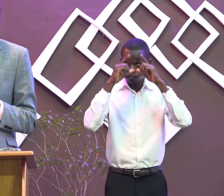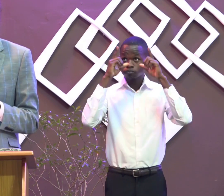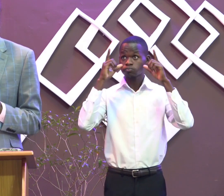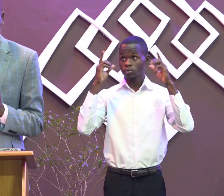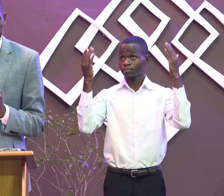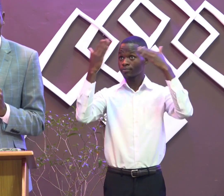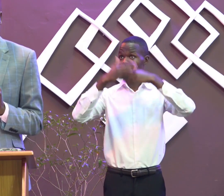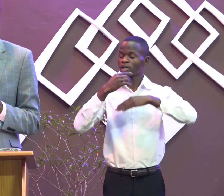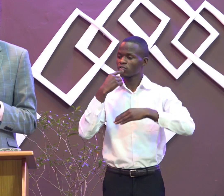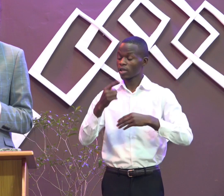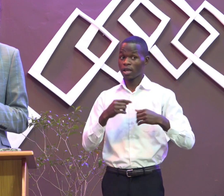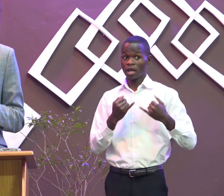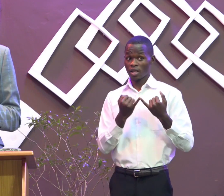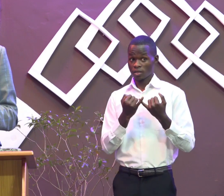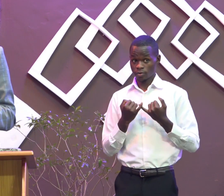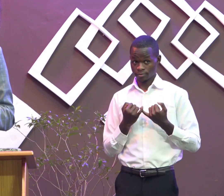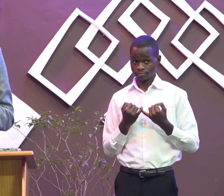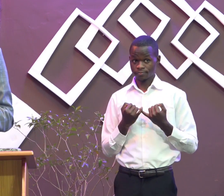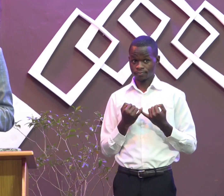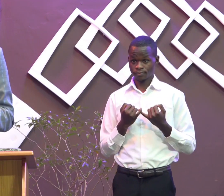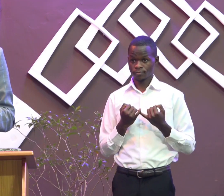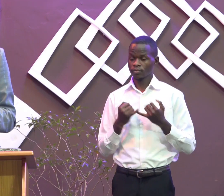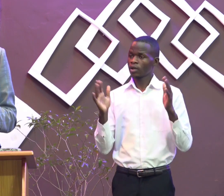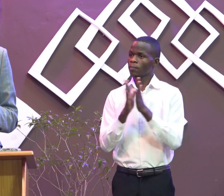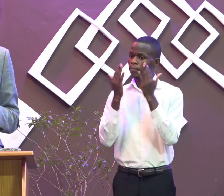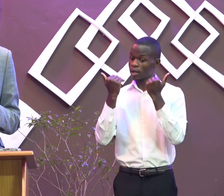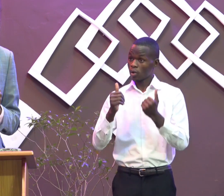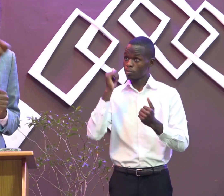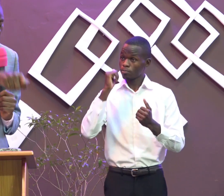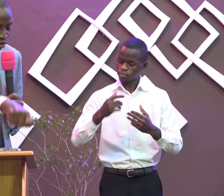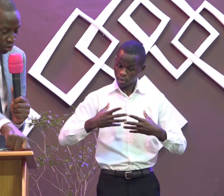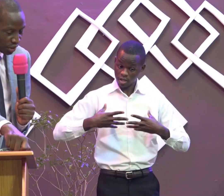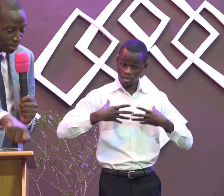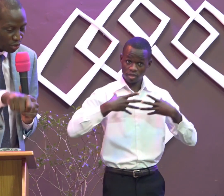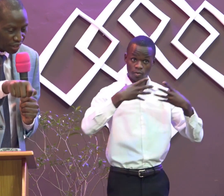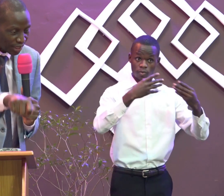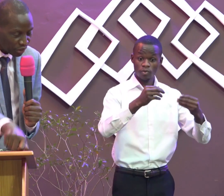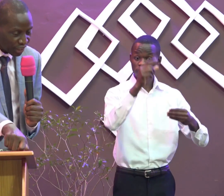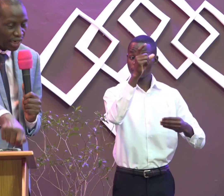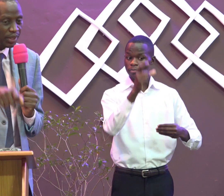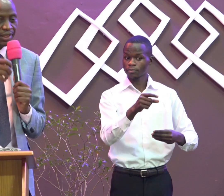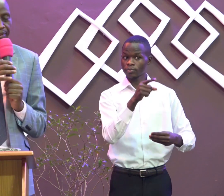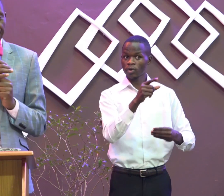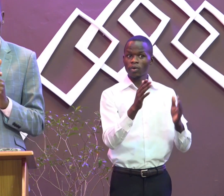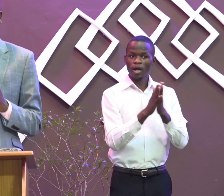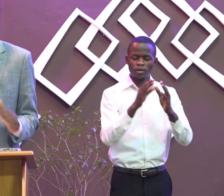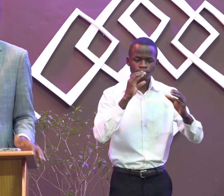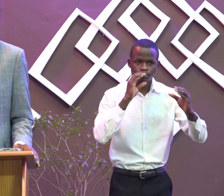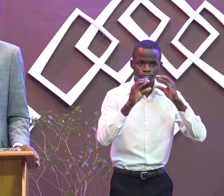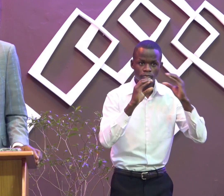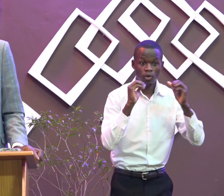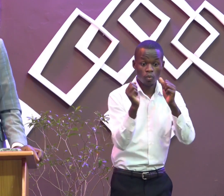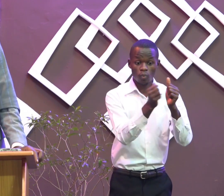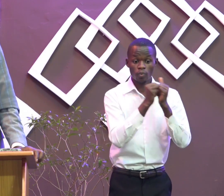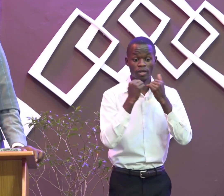first woke up in the night and told the wife. Ne basituka ne bagenda eri omuntu oyo ne bamwogera ne mukyala we And they